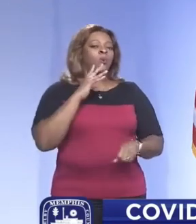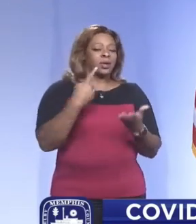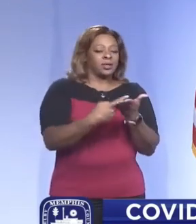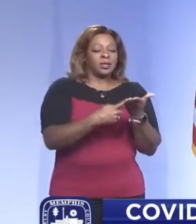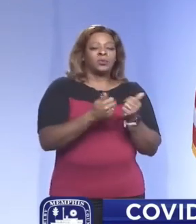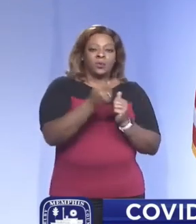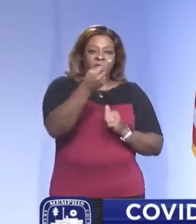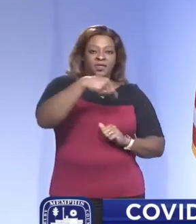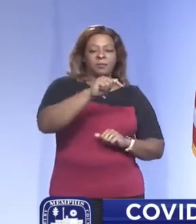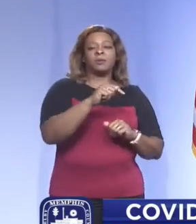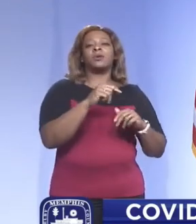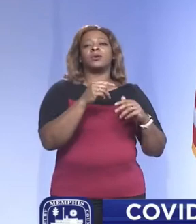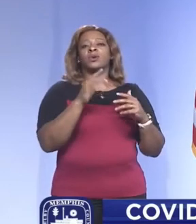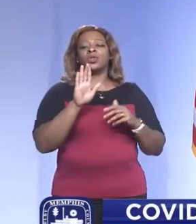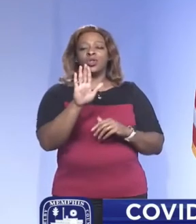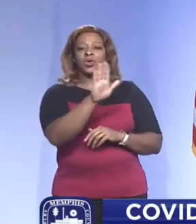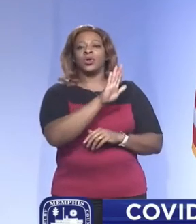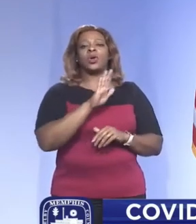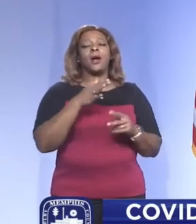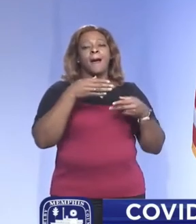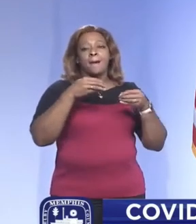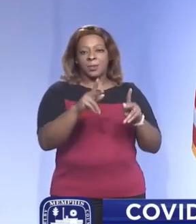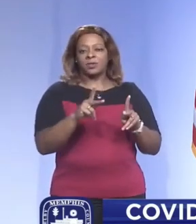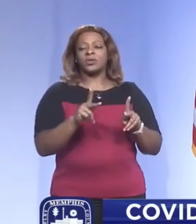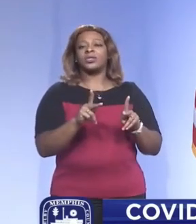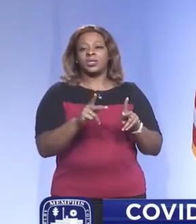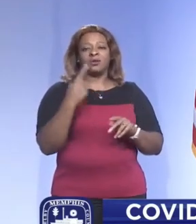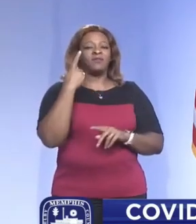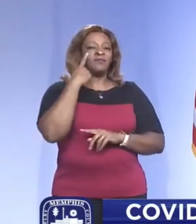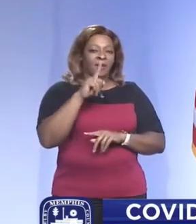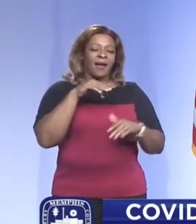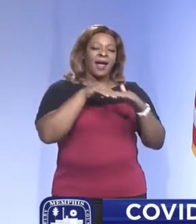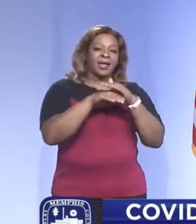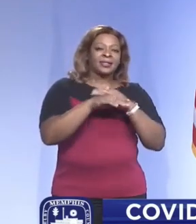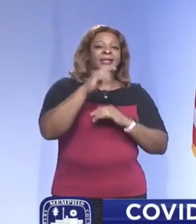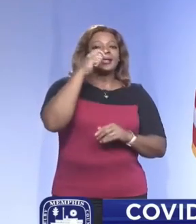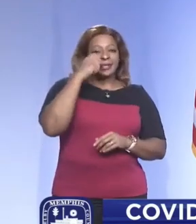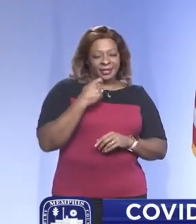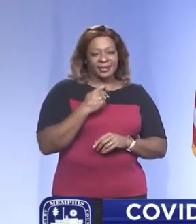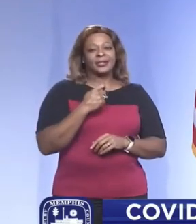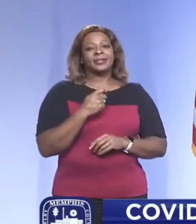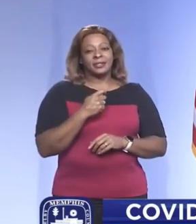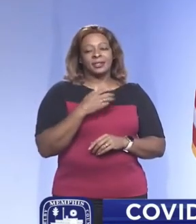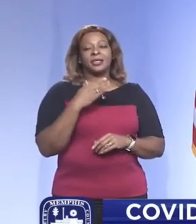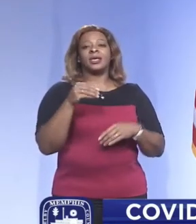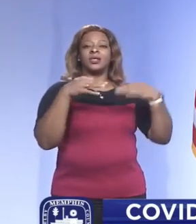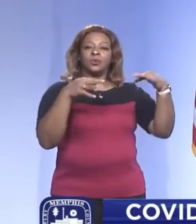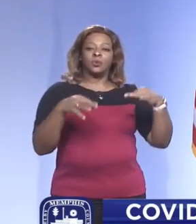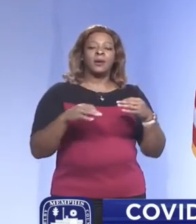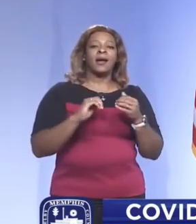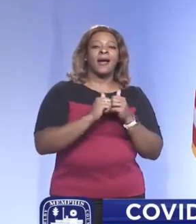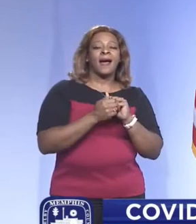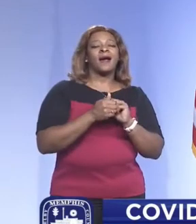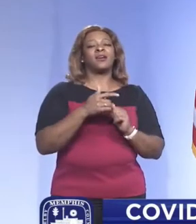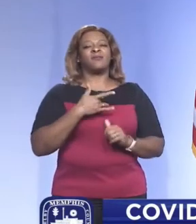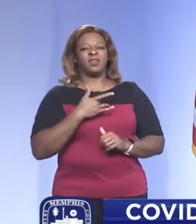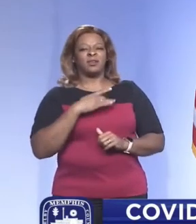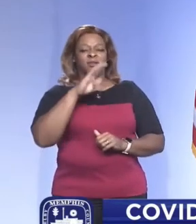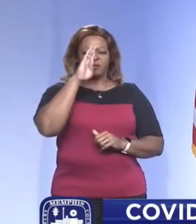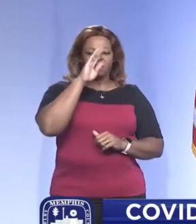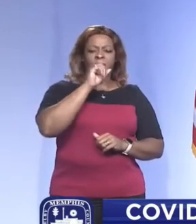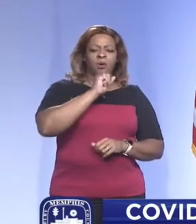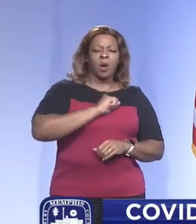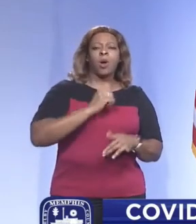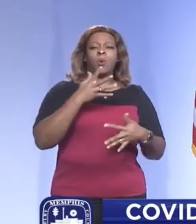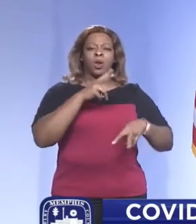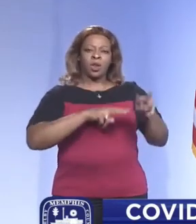them their opportunities for accessing testing and instructions about signs and symptoms to be observing